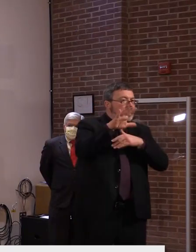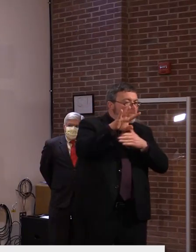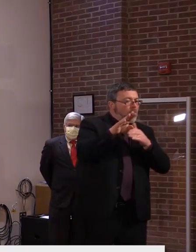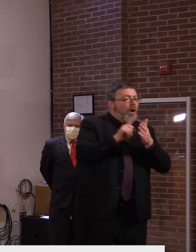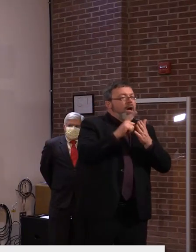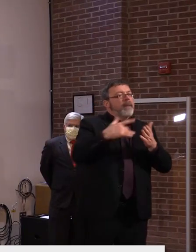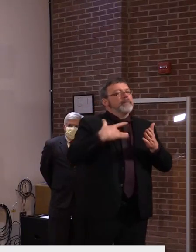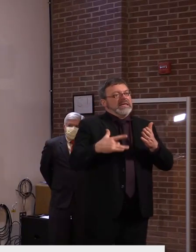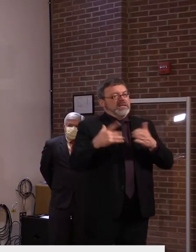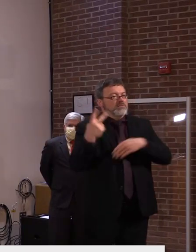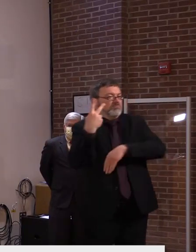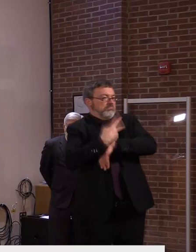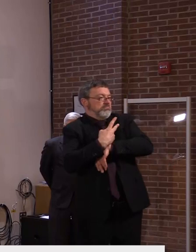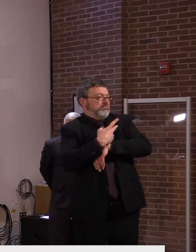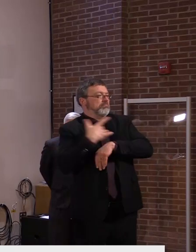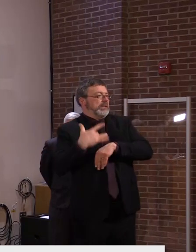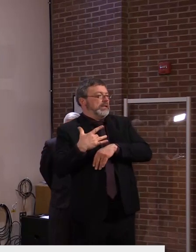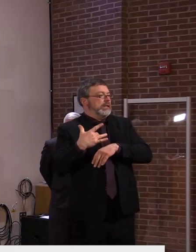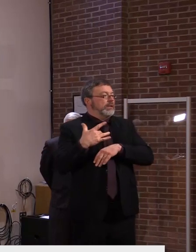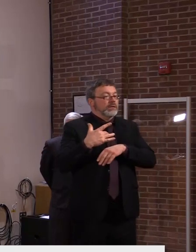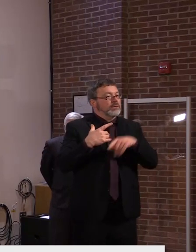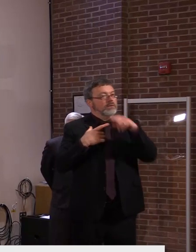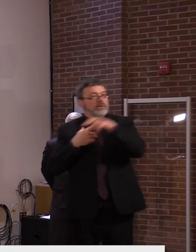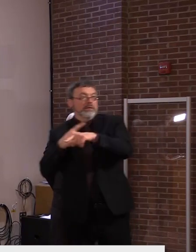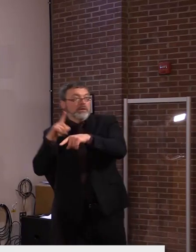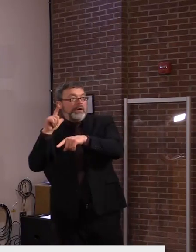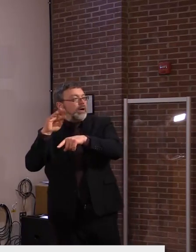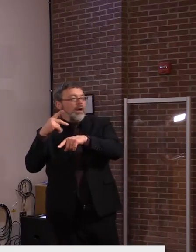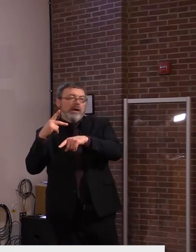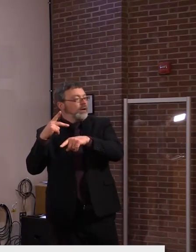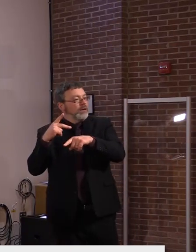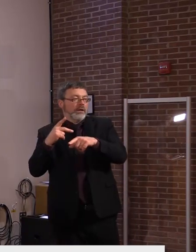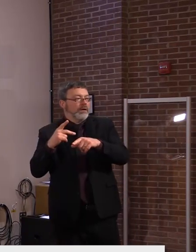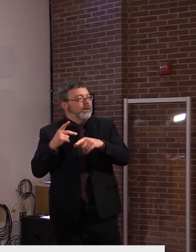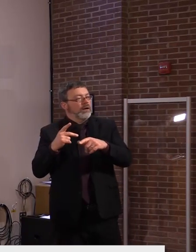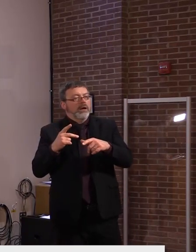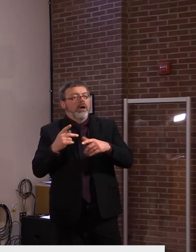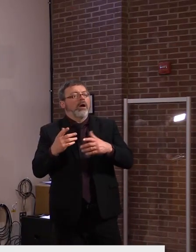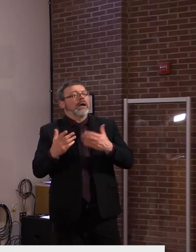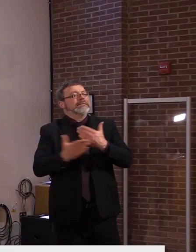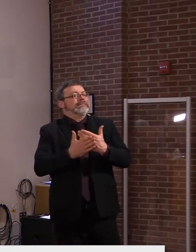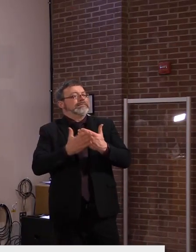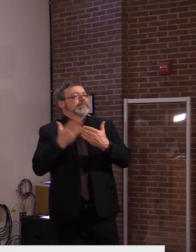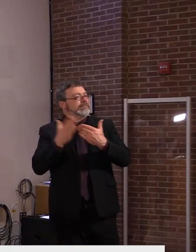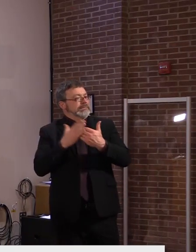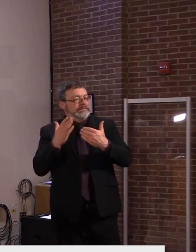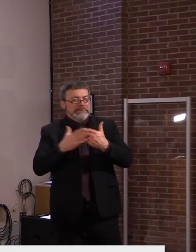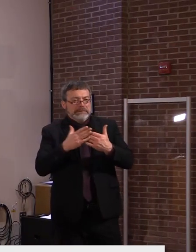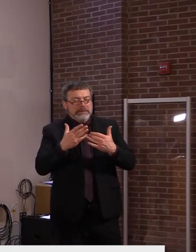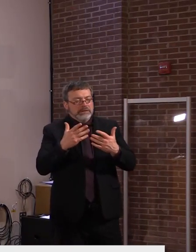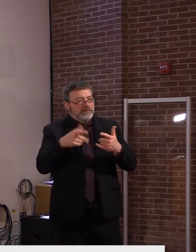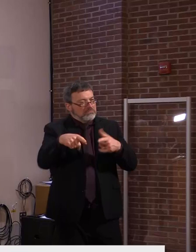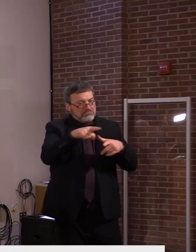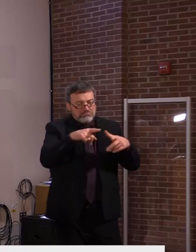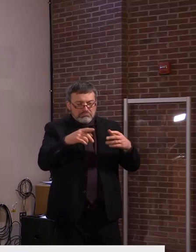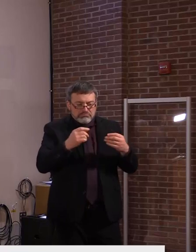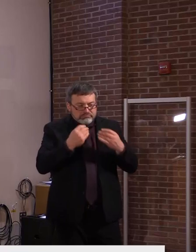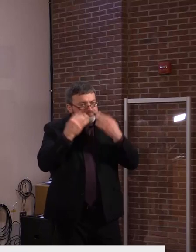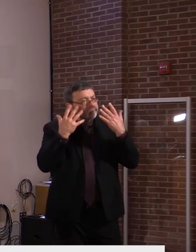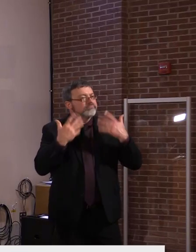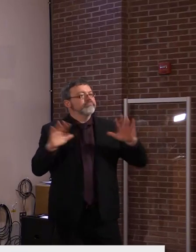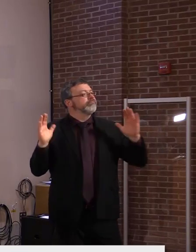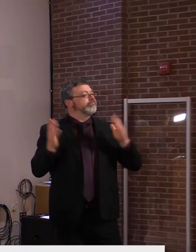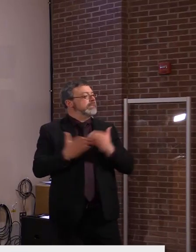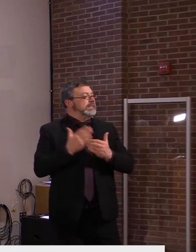LAMP can do that in a very user-friendly way. So if you want to know what the